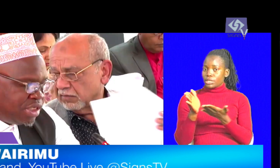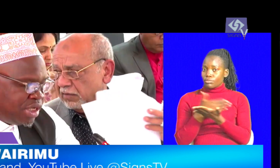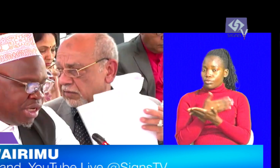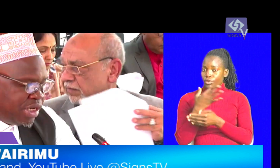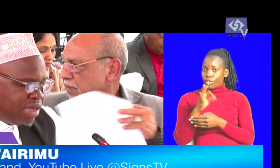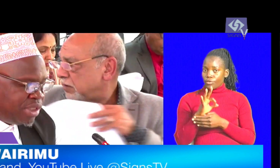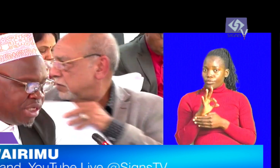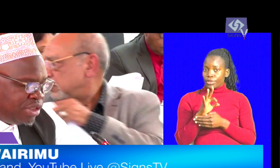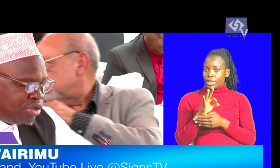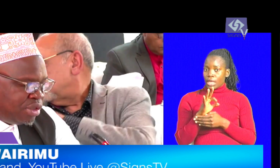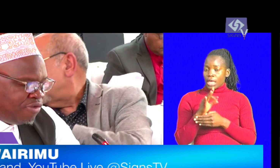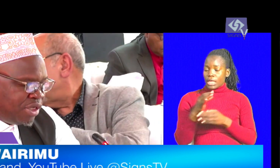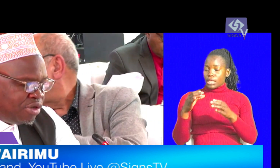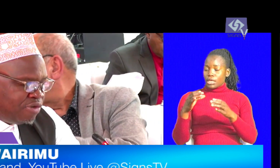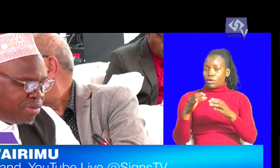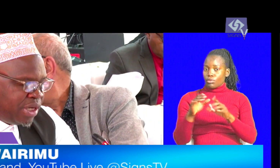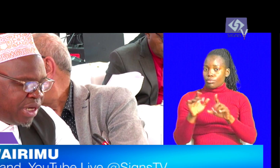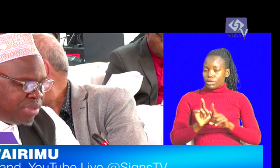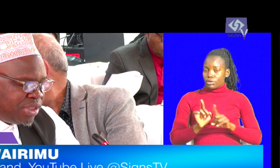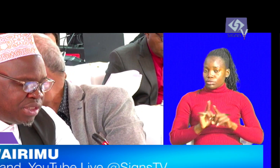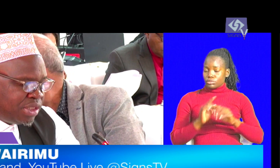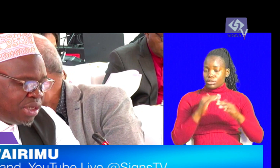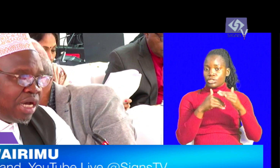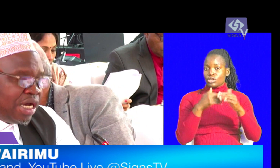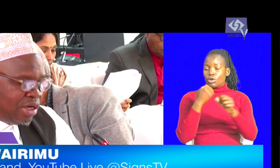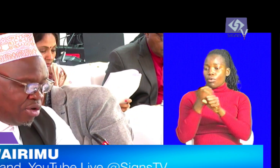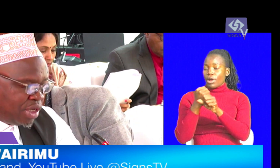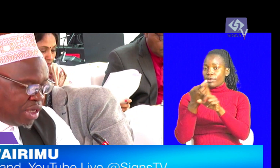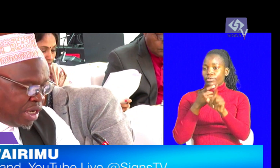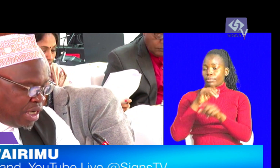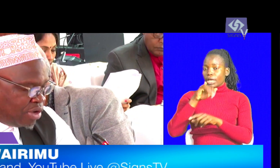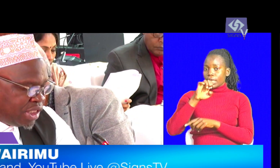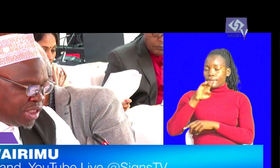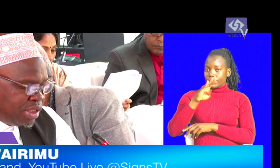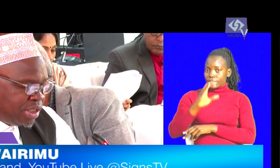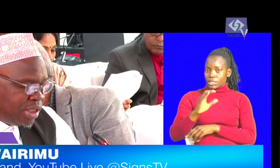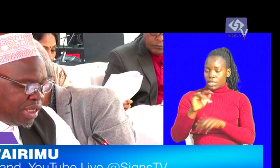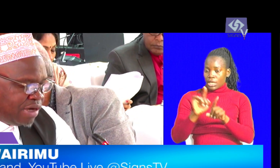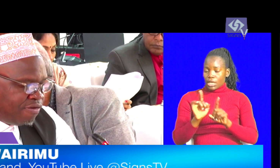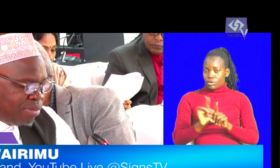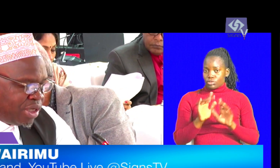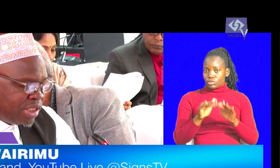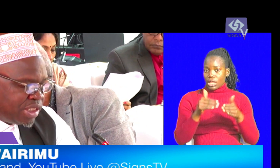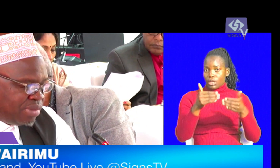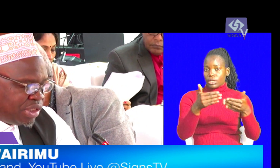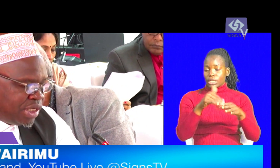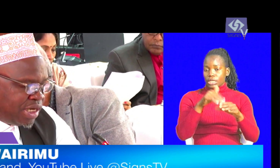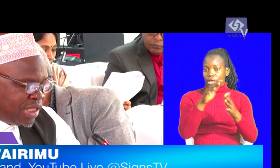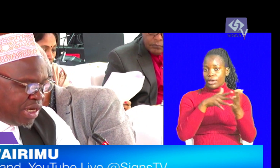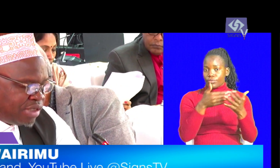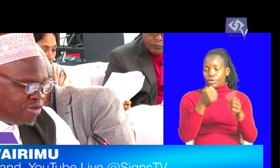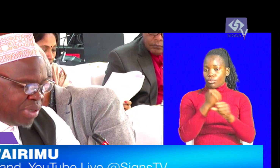the delimitation function from the IBC, and locating in a framework established under the Act of